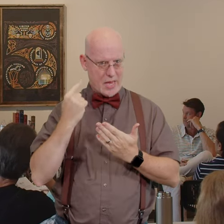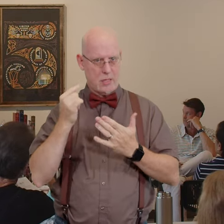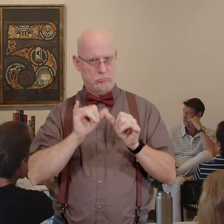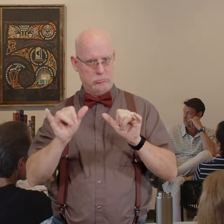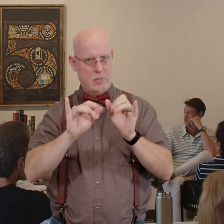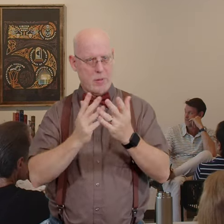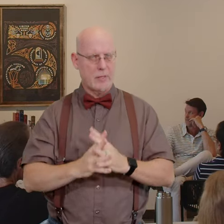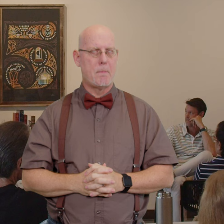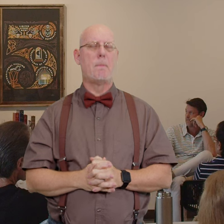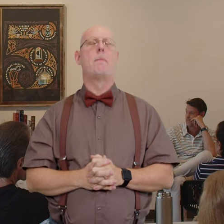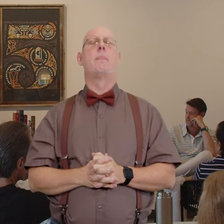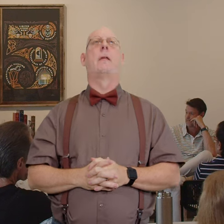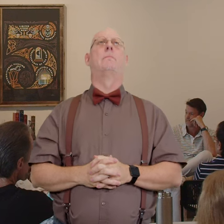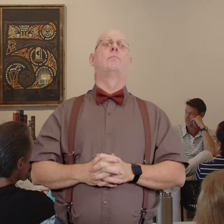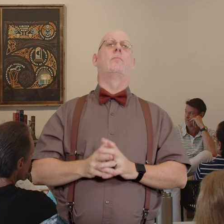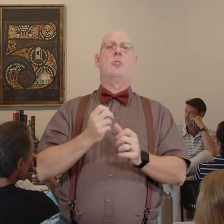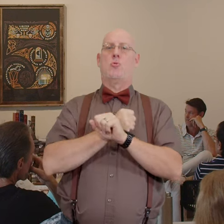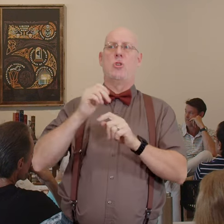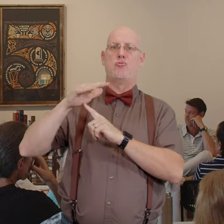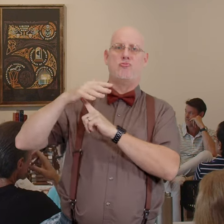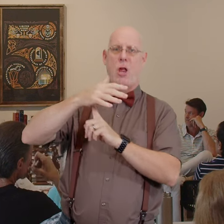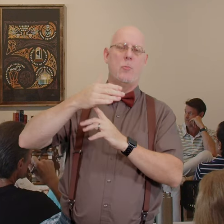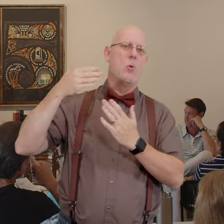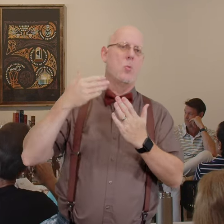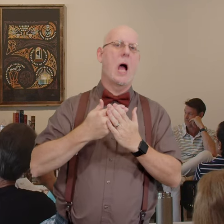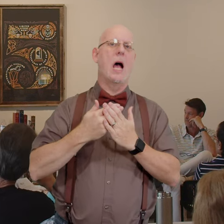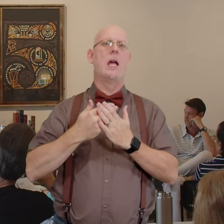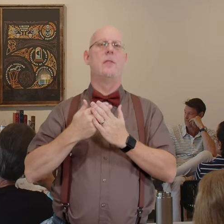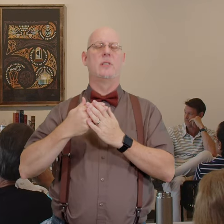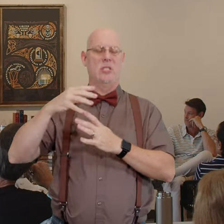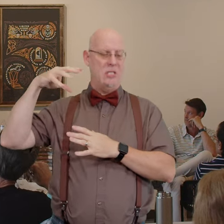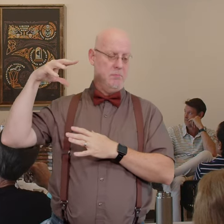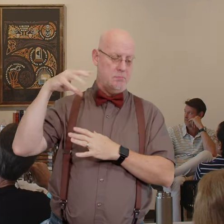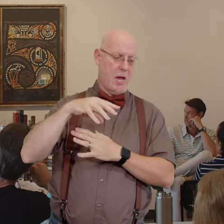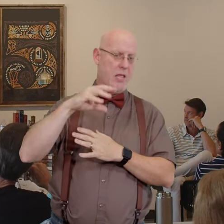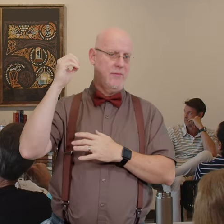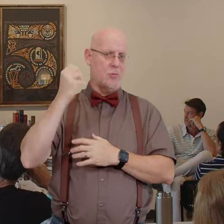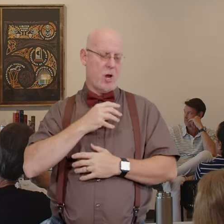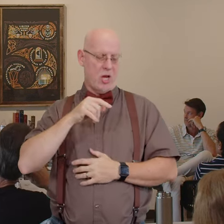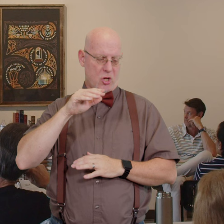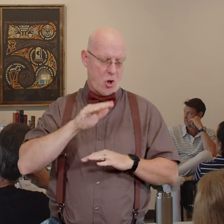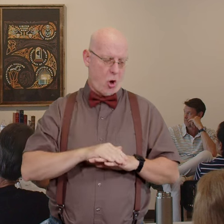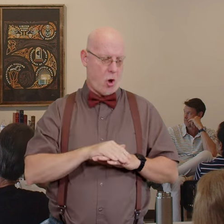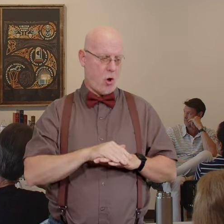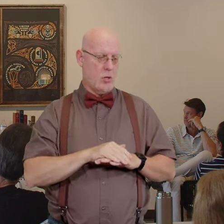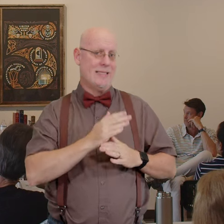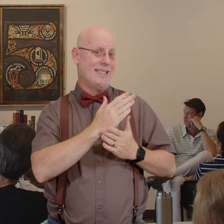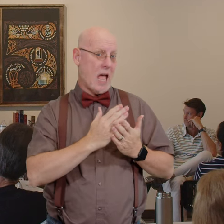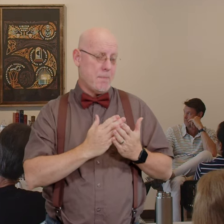we're going to be consistent biblically. And the rescue chopper comes in, and the spotlight of divine grace shines